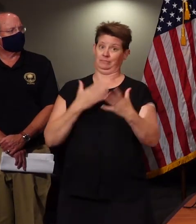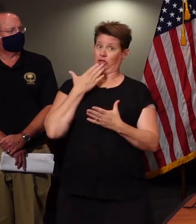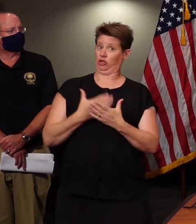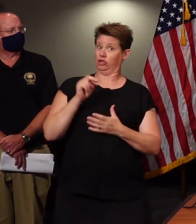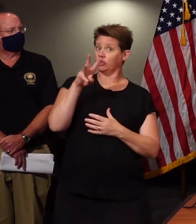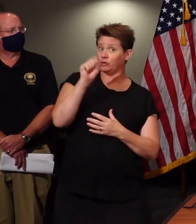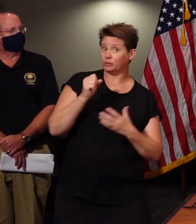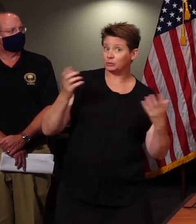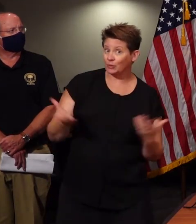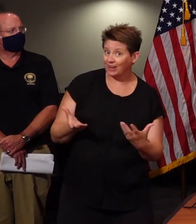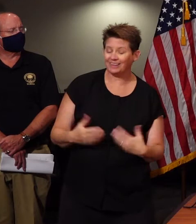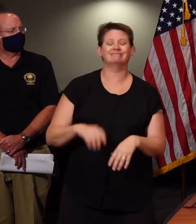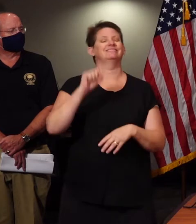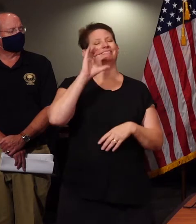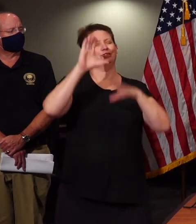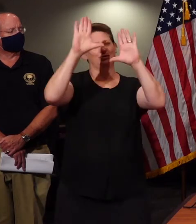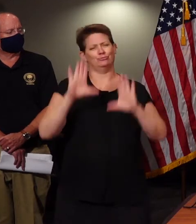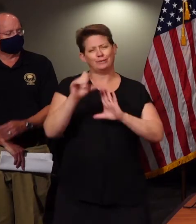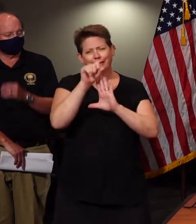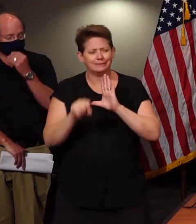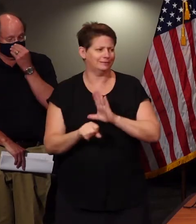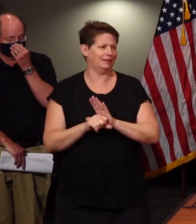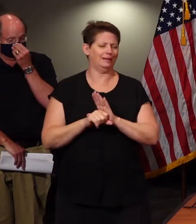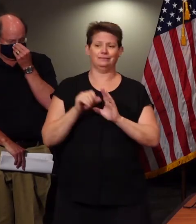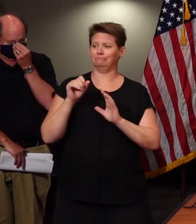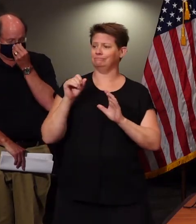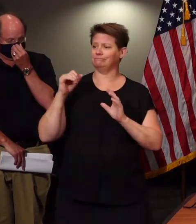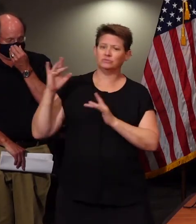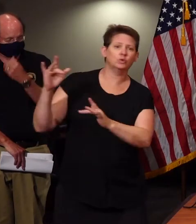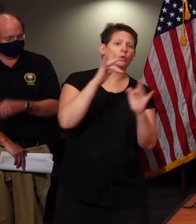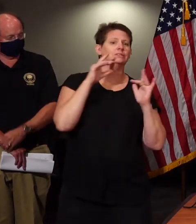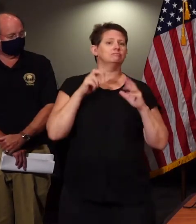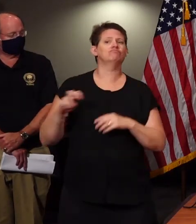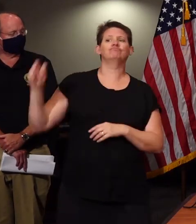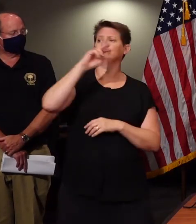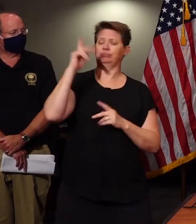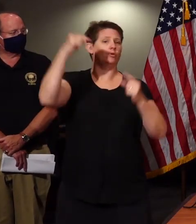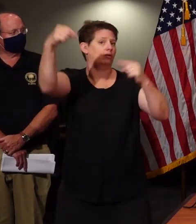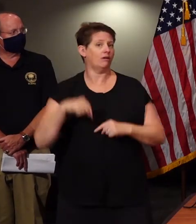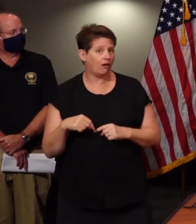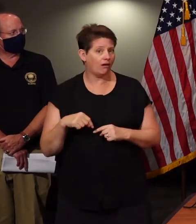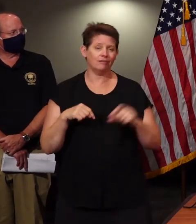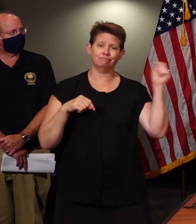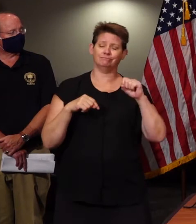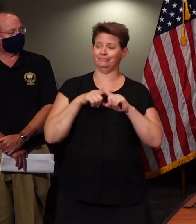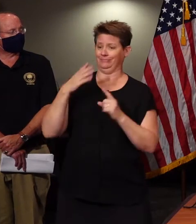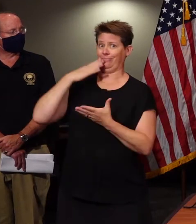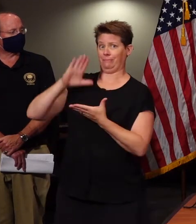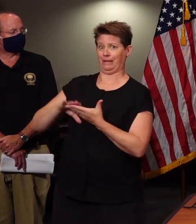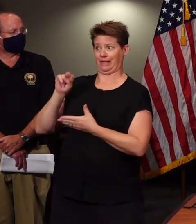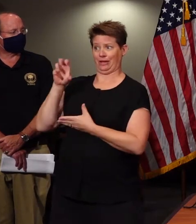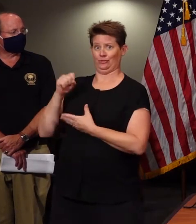is South Carolina is a great state, a great place. Tourism, people want to come here. The bad news, as Dr. Bell